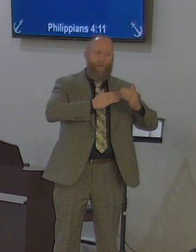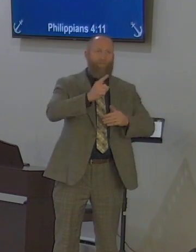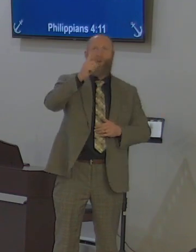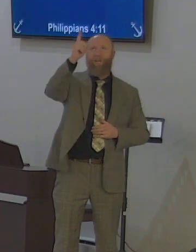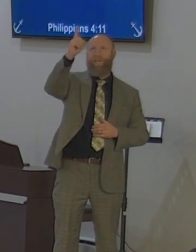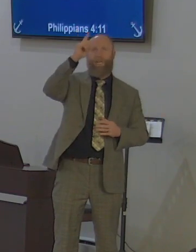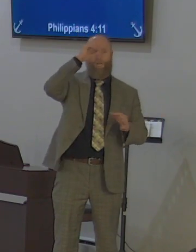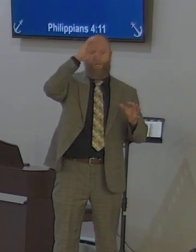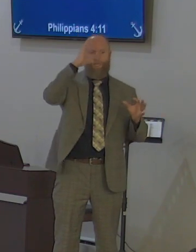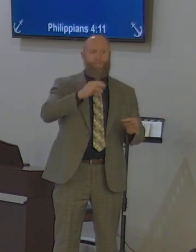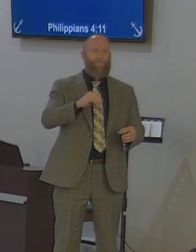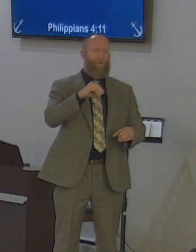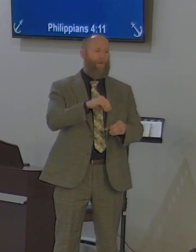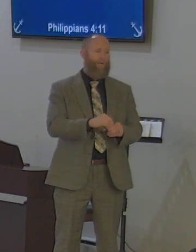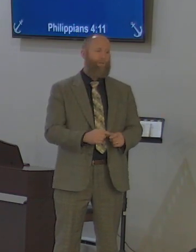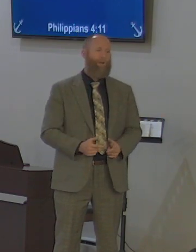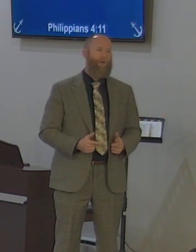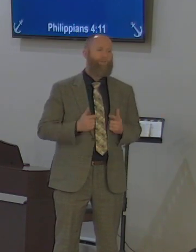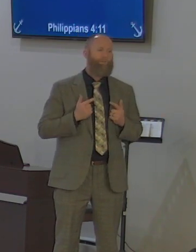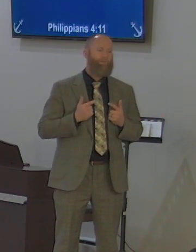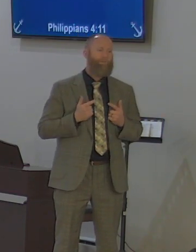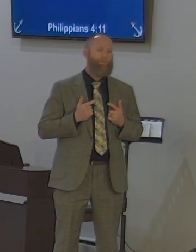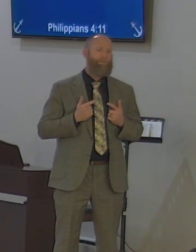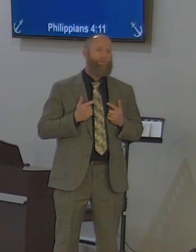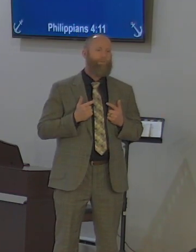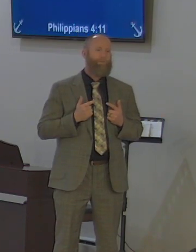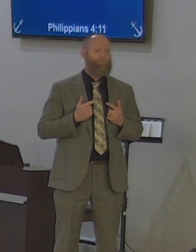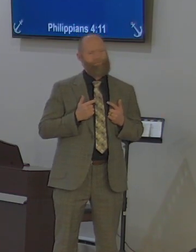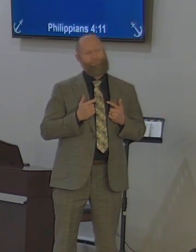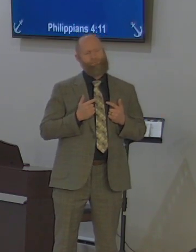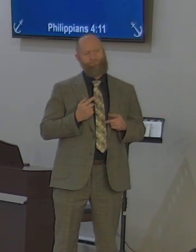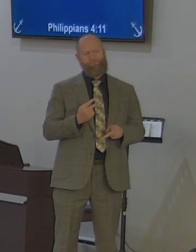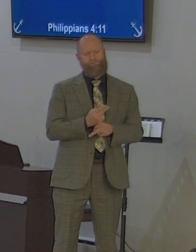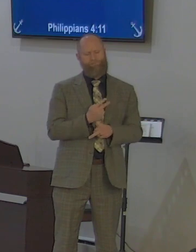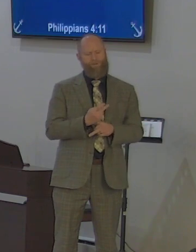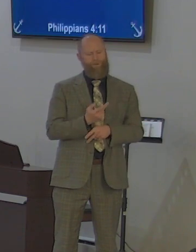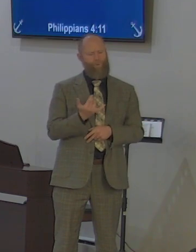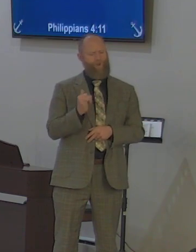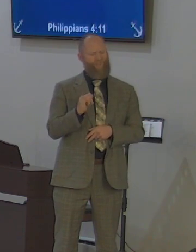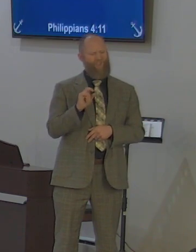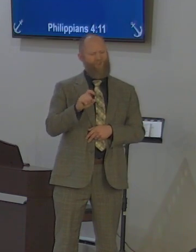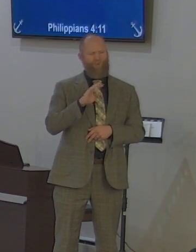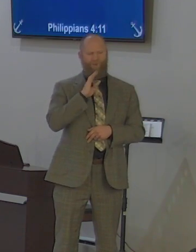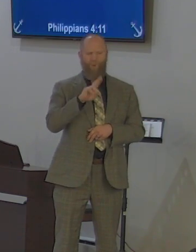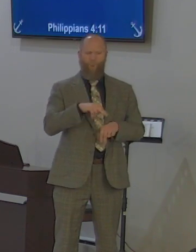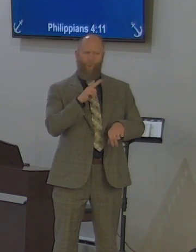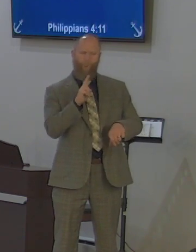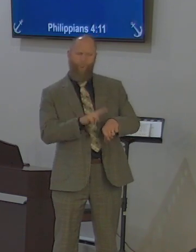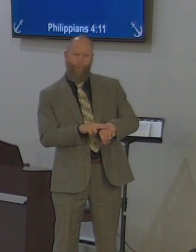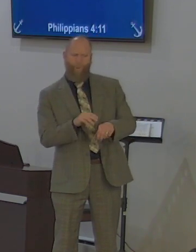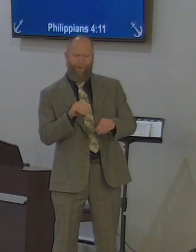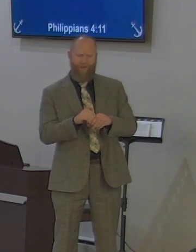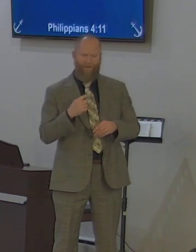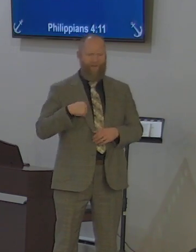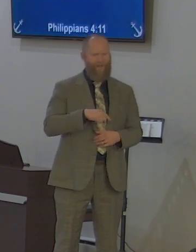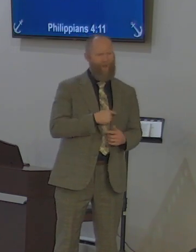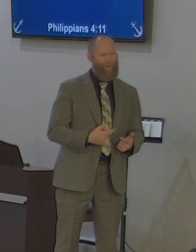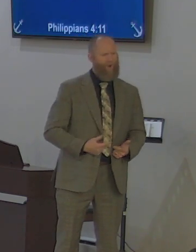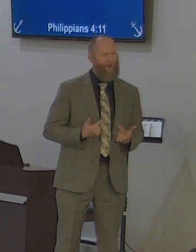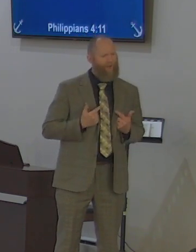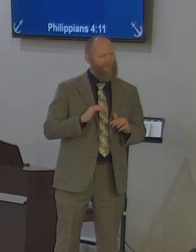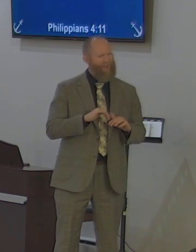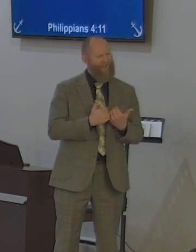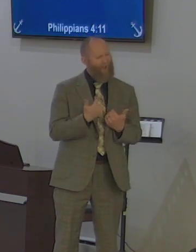You want to figure out yet why this is an essential norm in a Christian's life? Because how do you keep